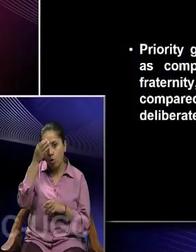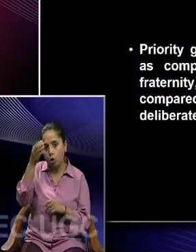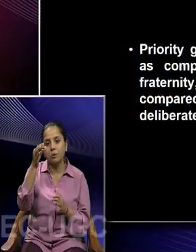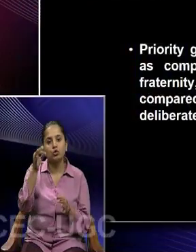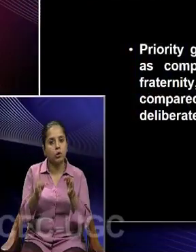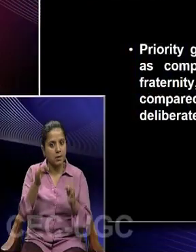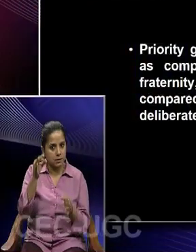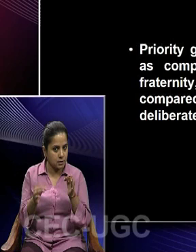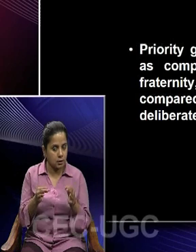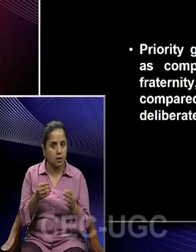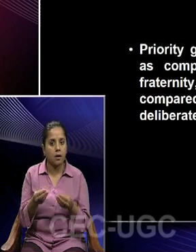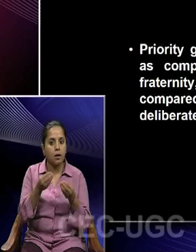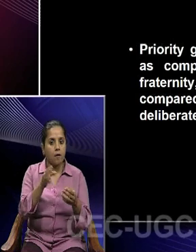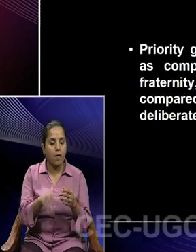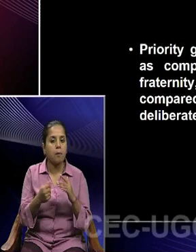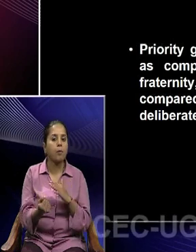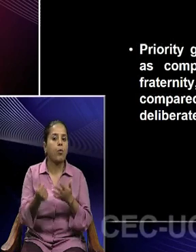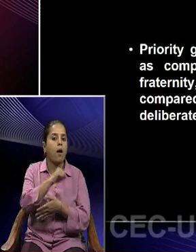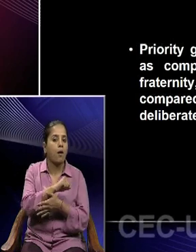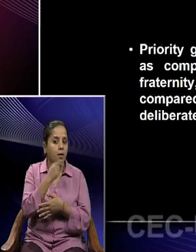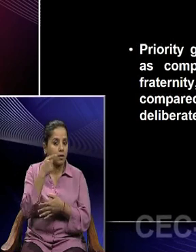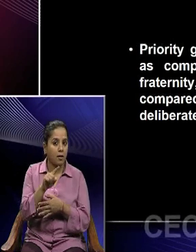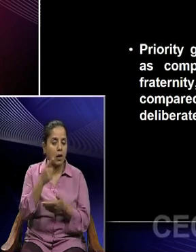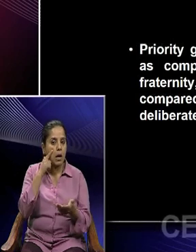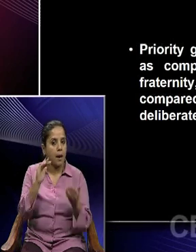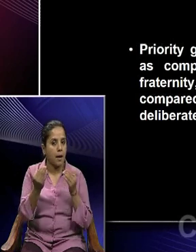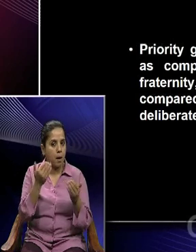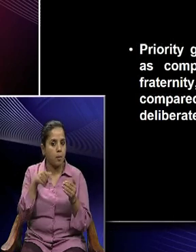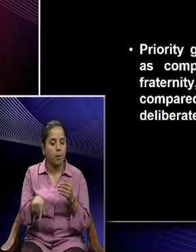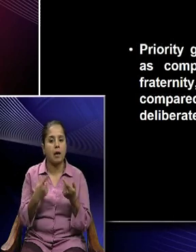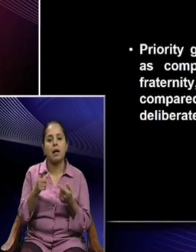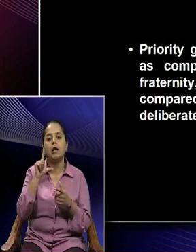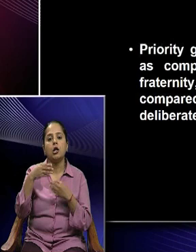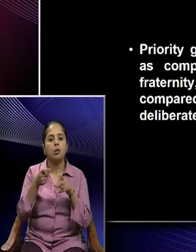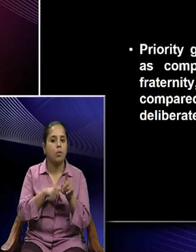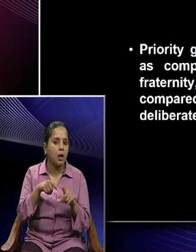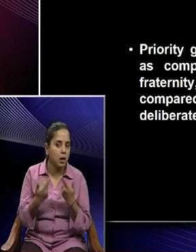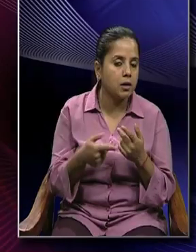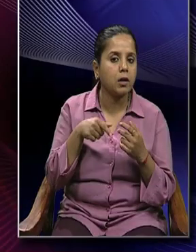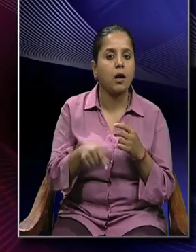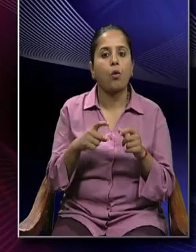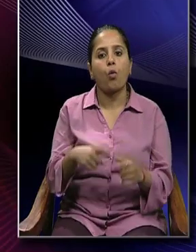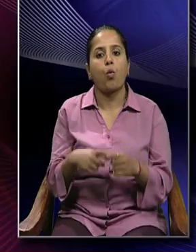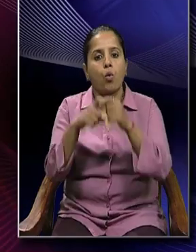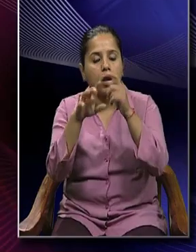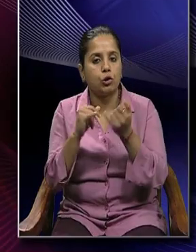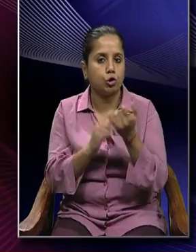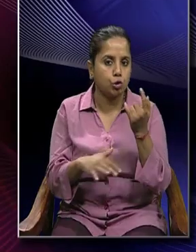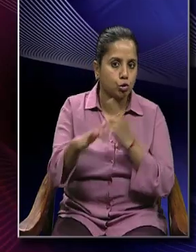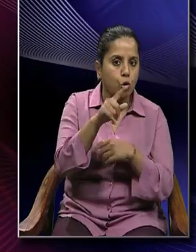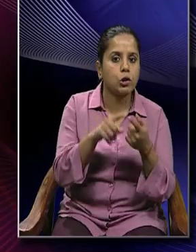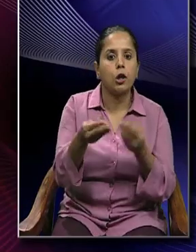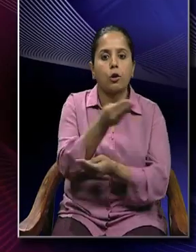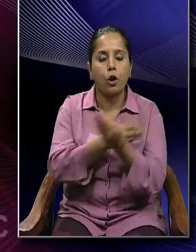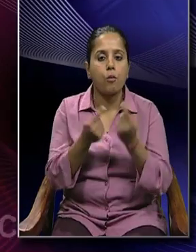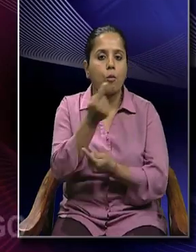justice was given priority as compared to liberty, equality, fraternity and to social and economic, as compared to the